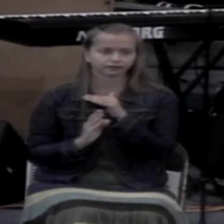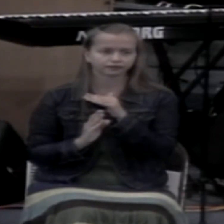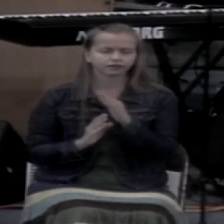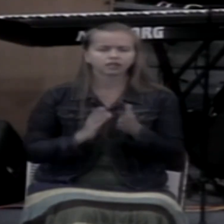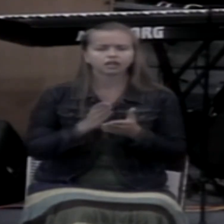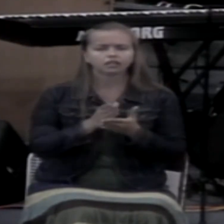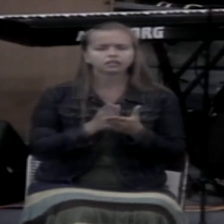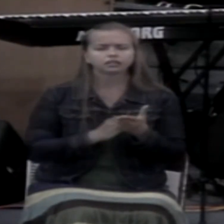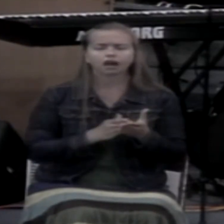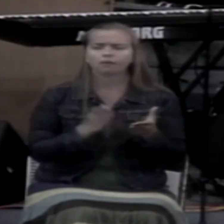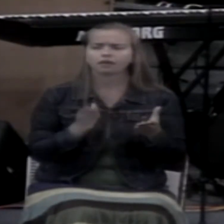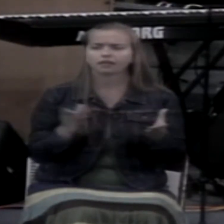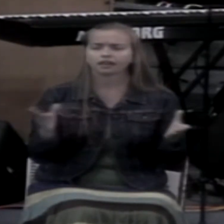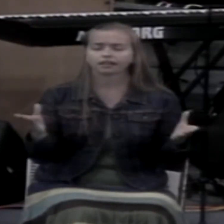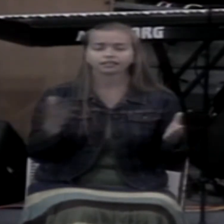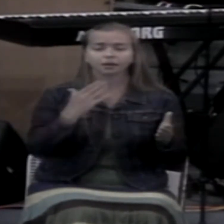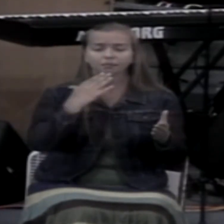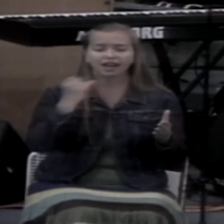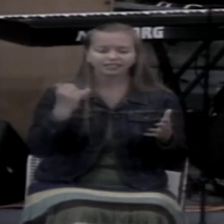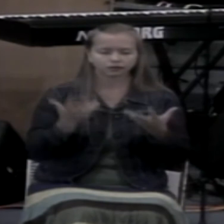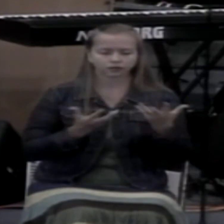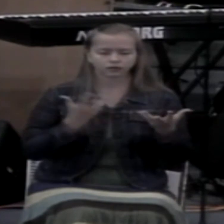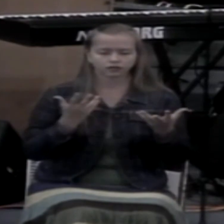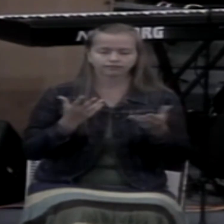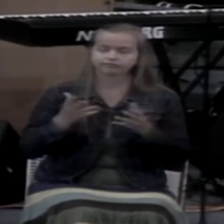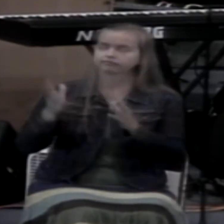but yet